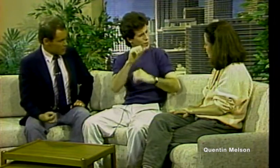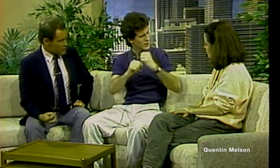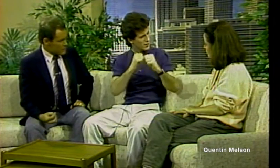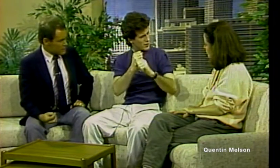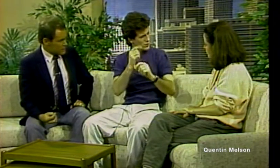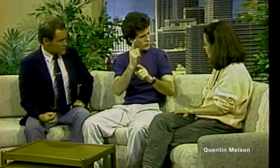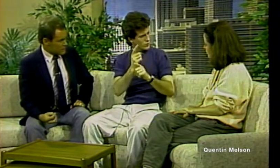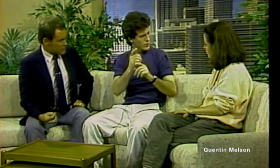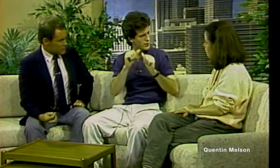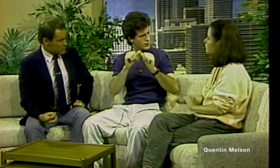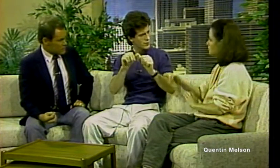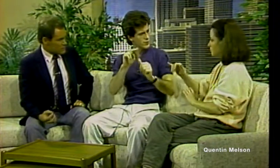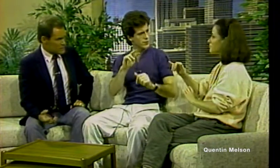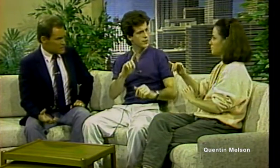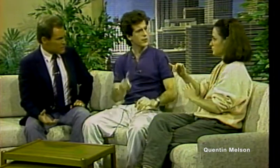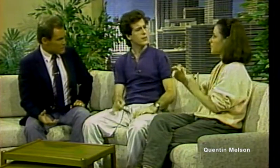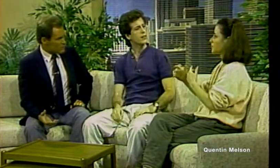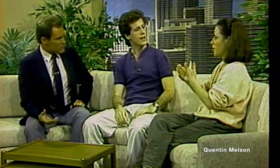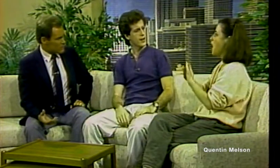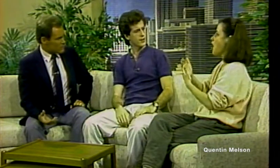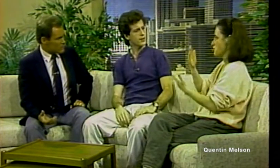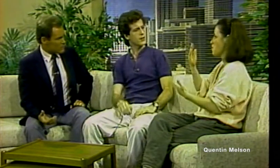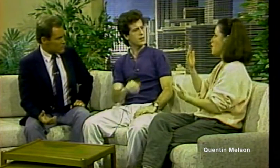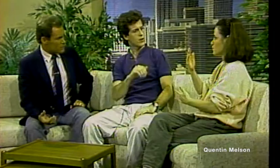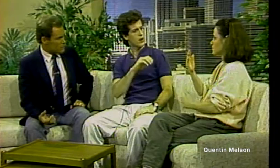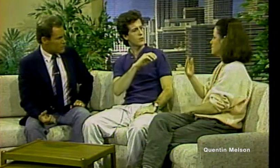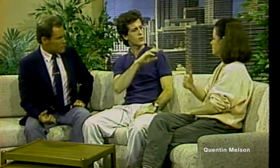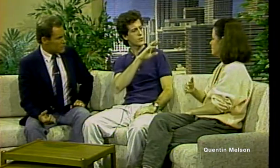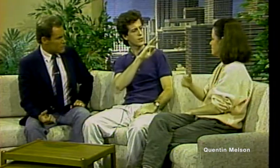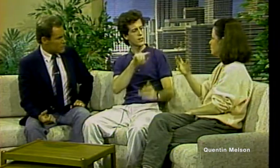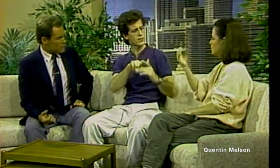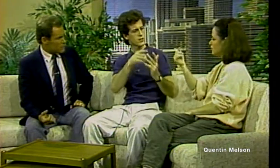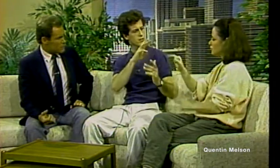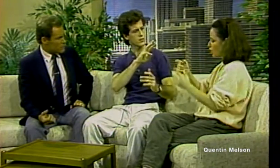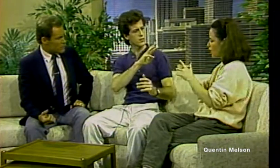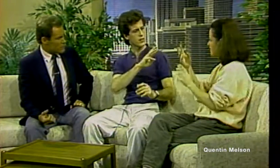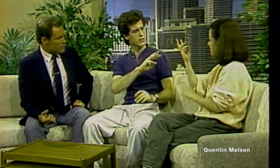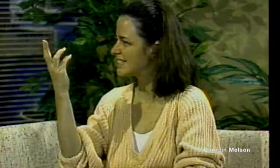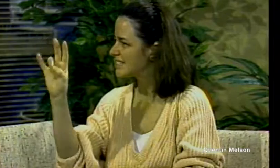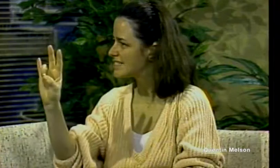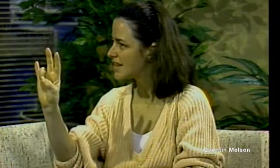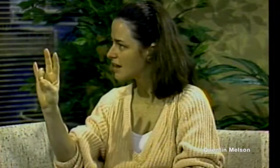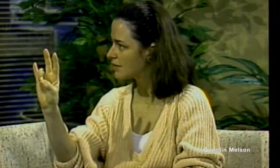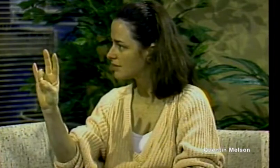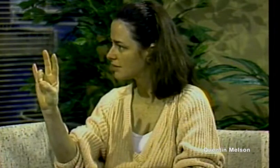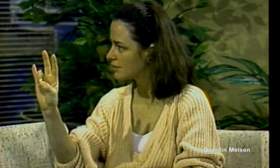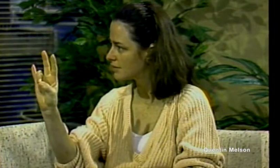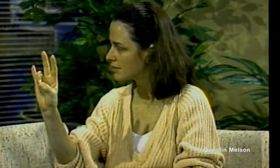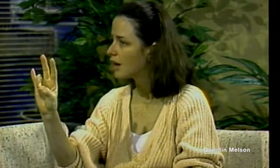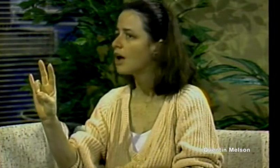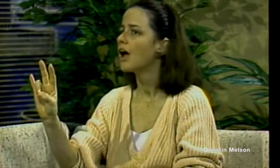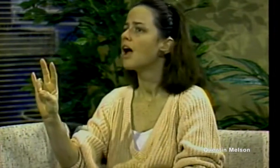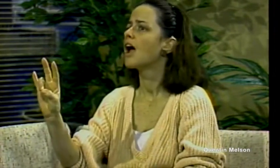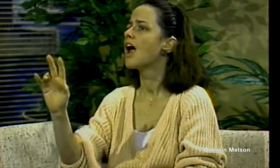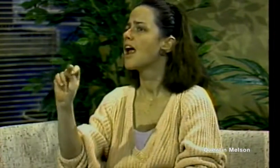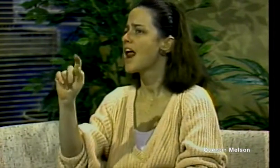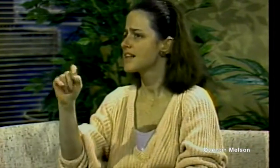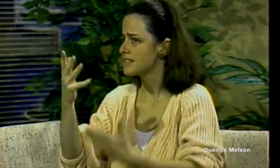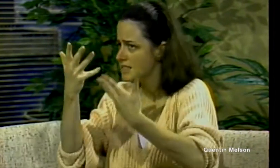right? 67 or yeah, something? Yeah, almost 20. No, it started 1967, right.